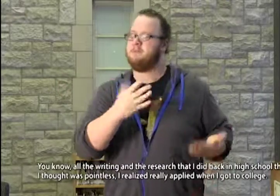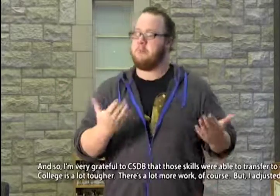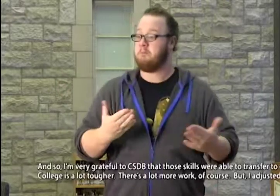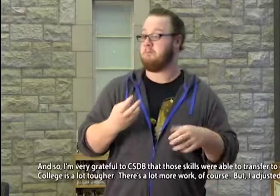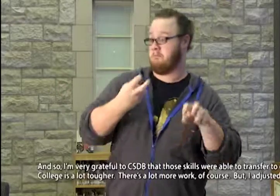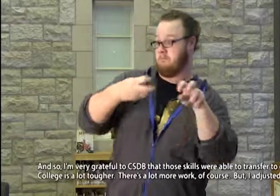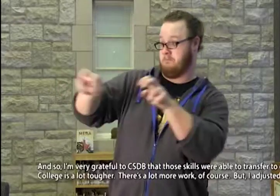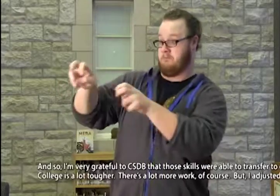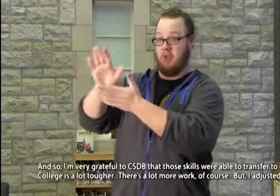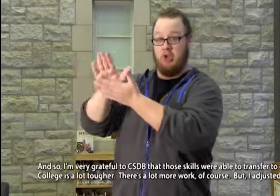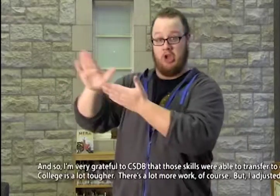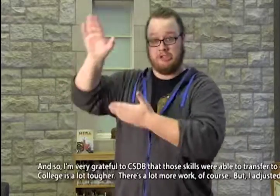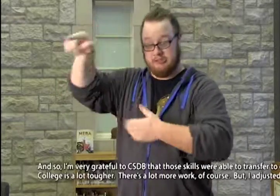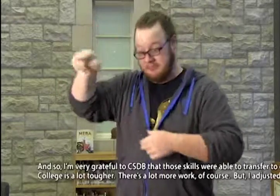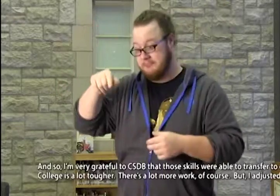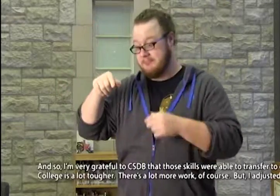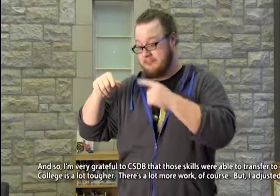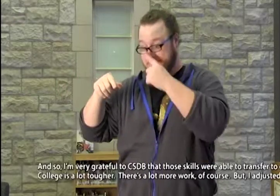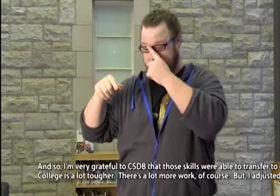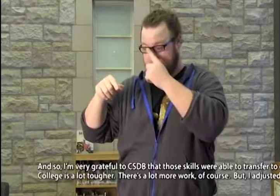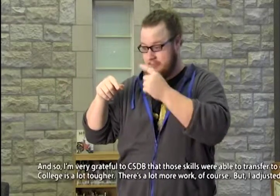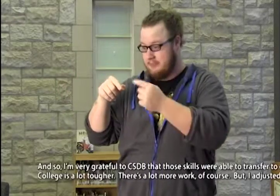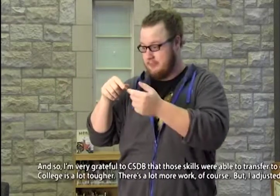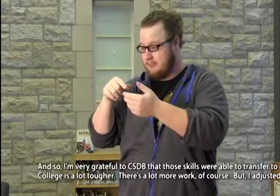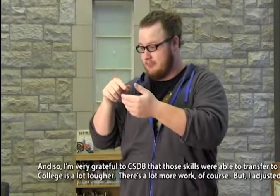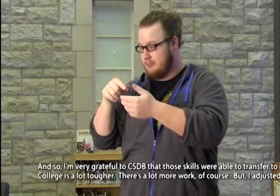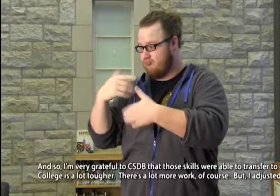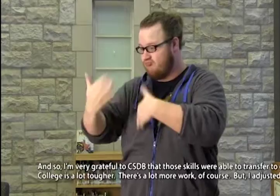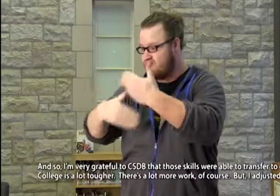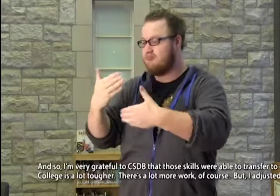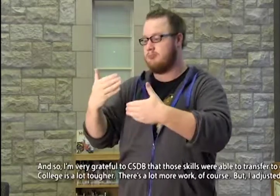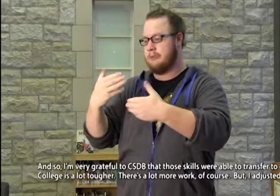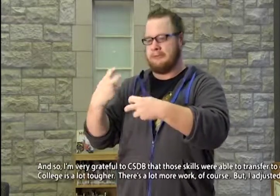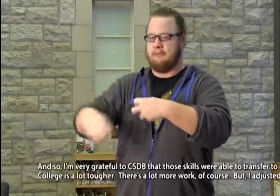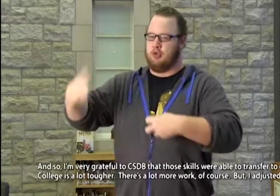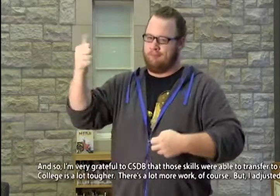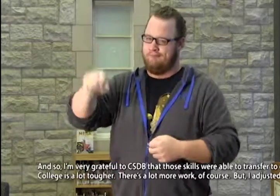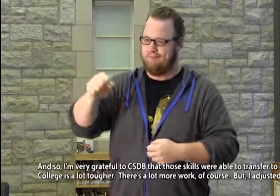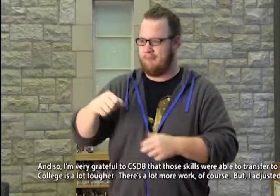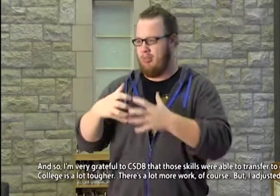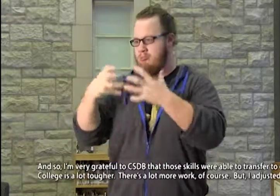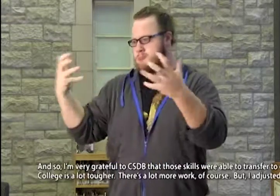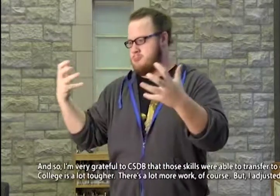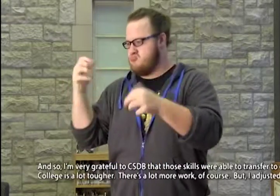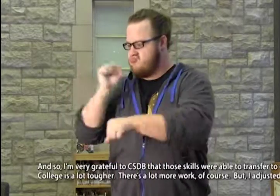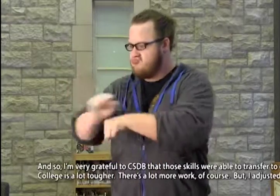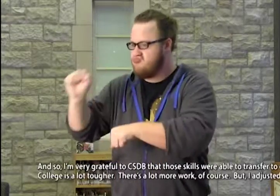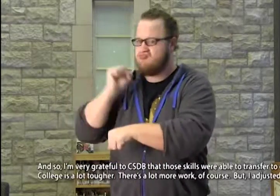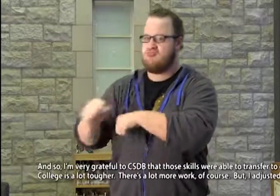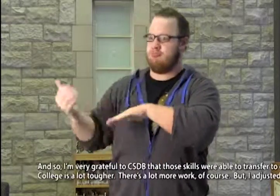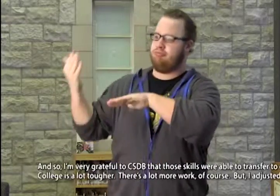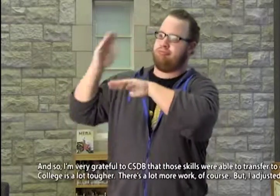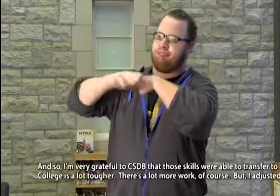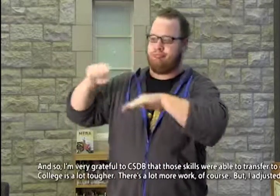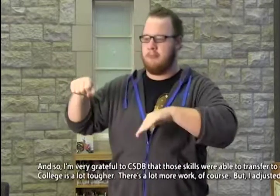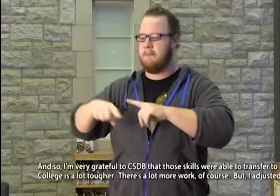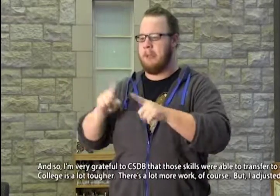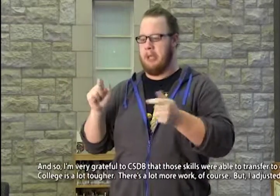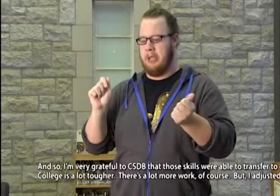And so I'm very grateful to CSDB that those skills were able to transfer to college. And college was a lot tougher. There's a lot more